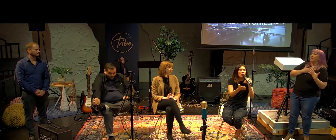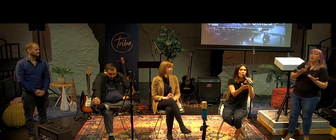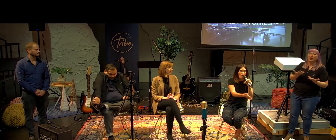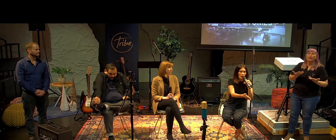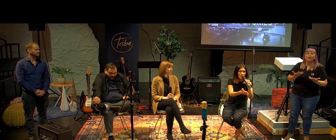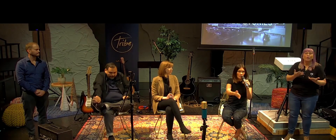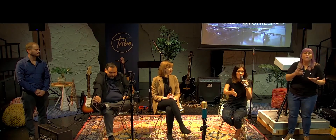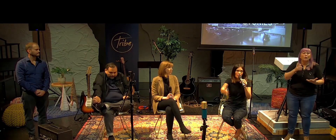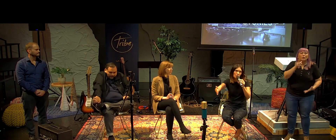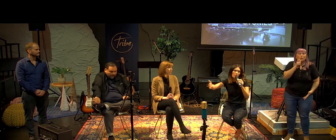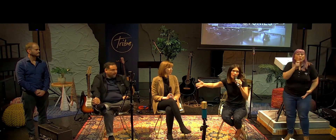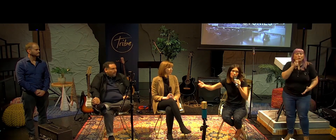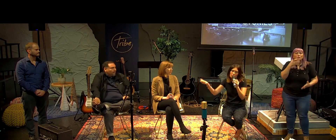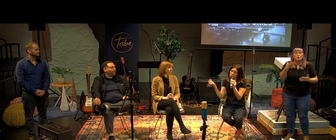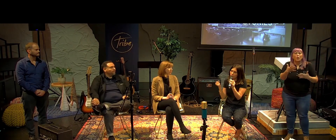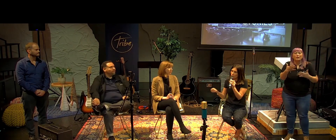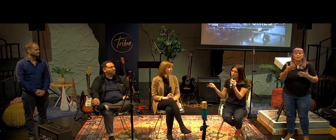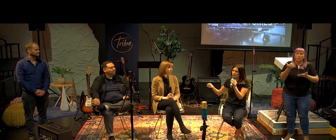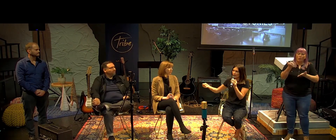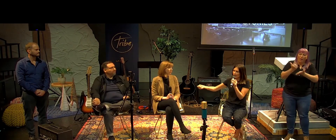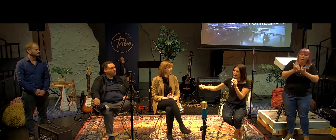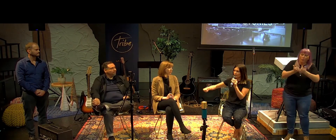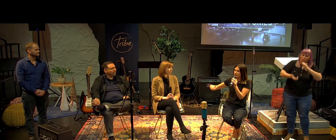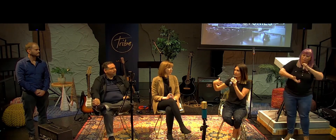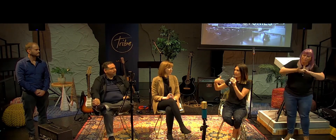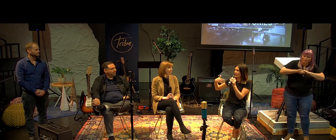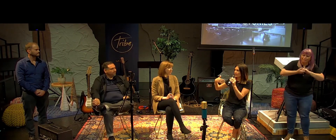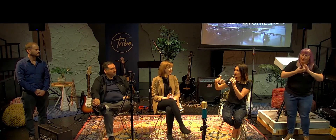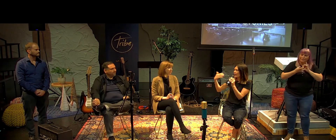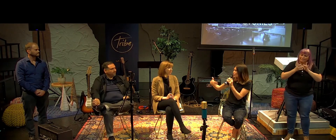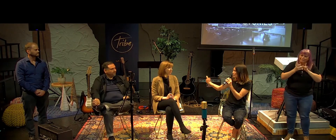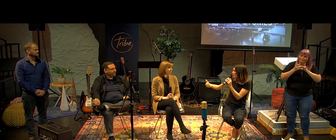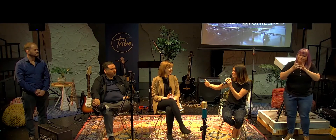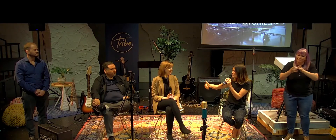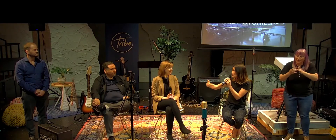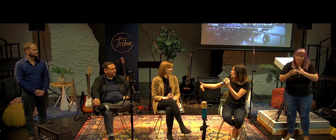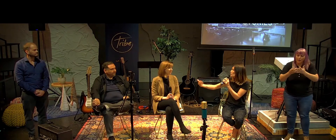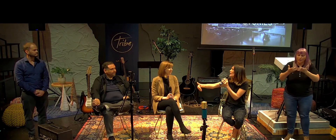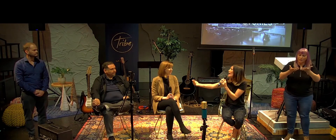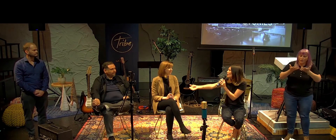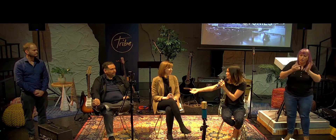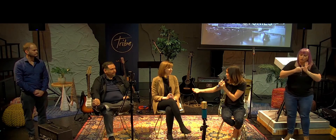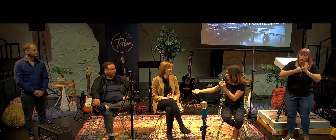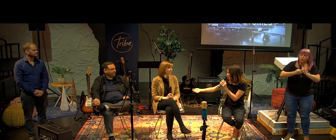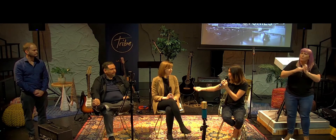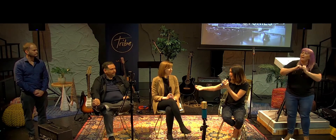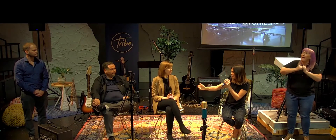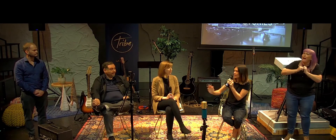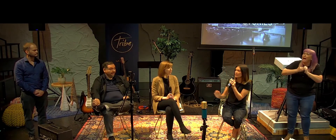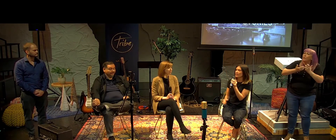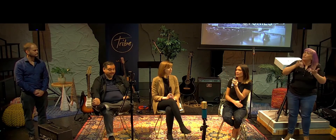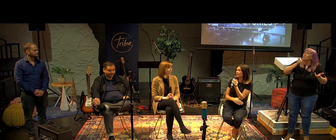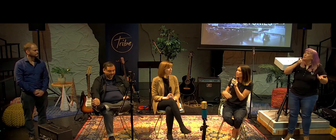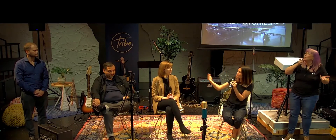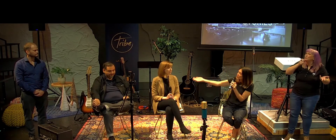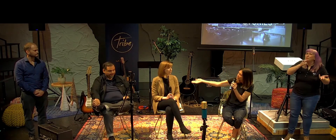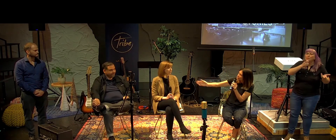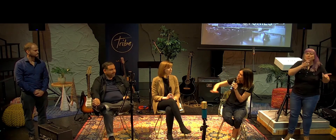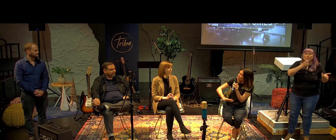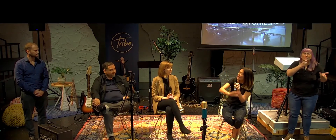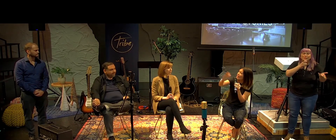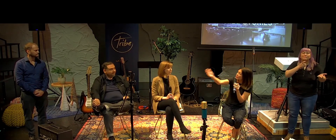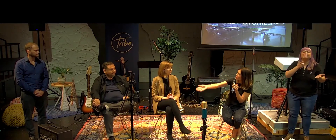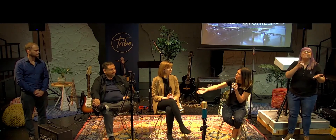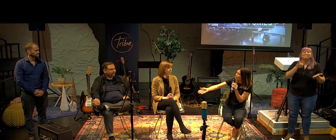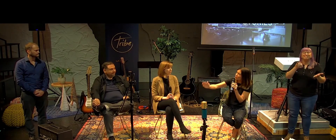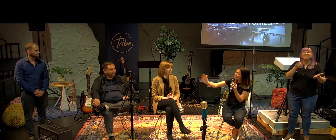going to walk me through that? Who's going to hold my hand and actually show me how to do it, right? Sometimes we can just see